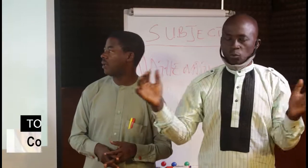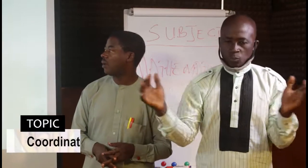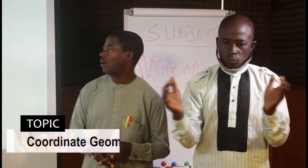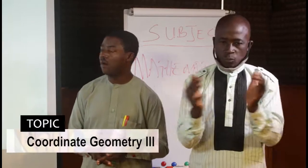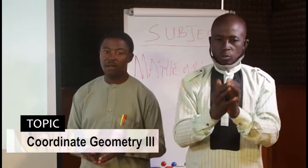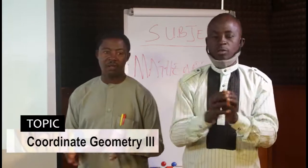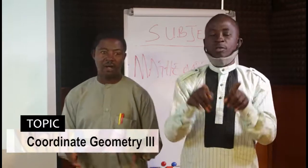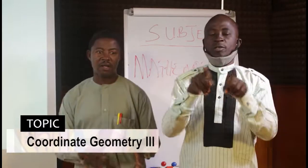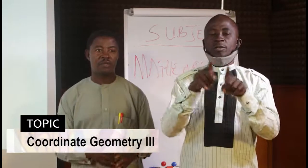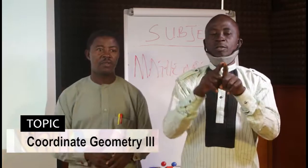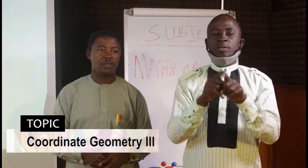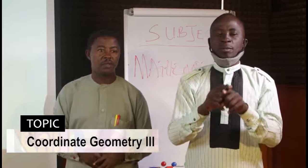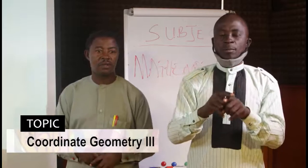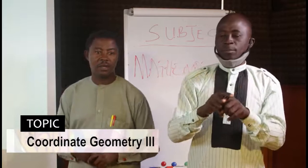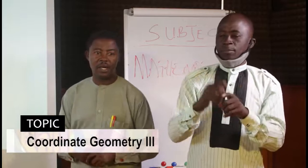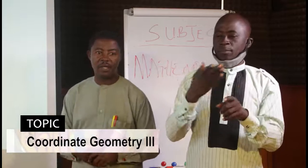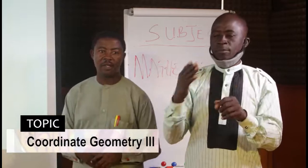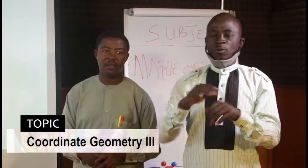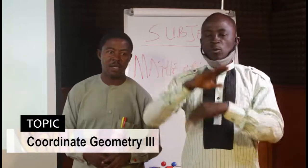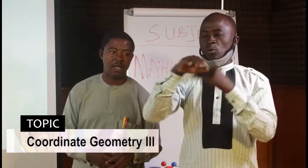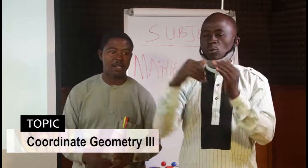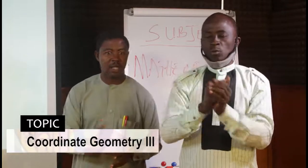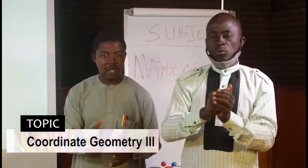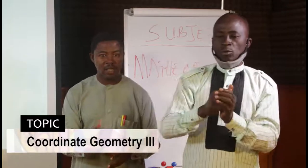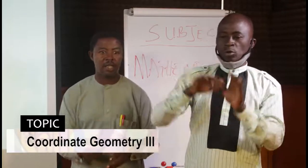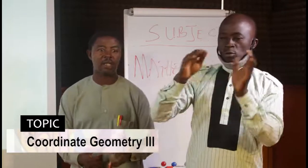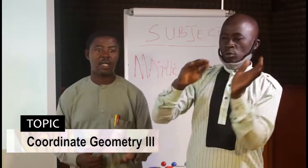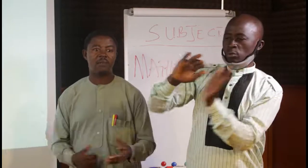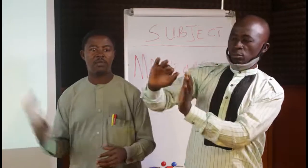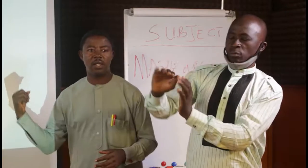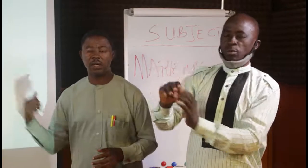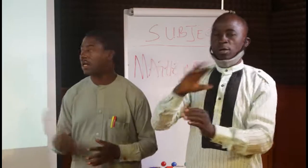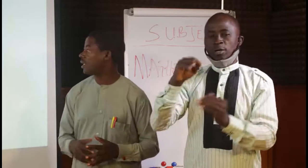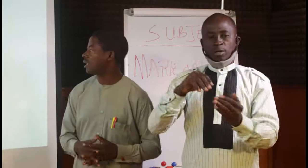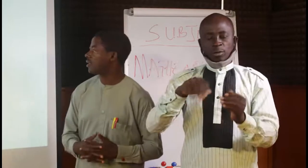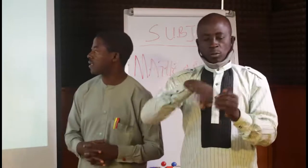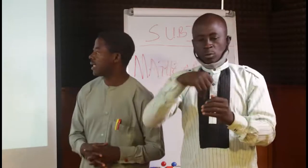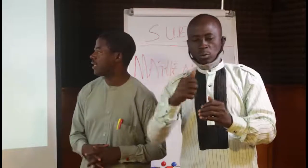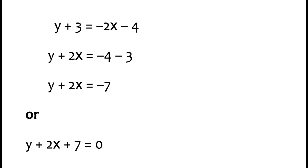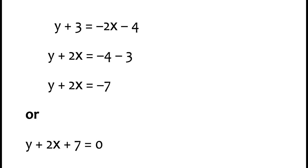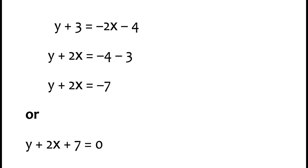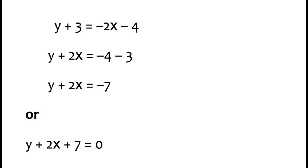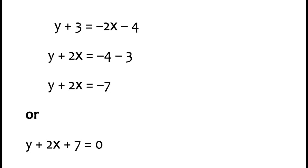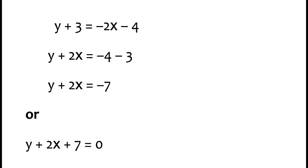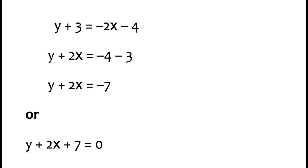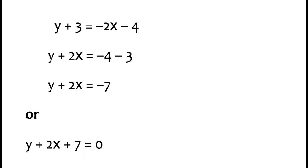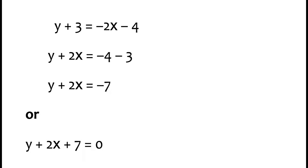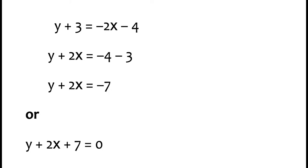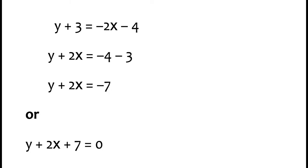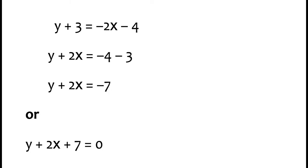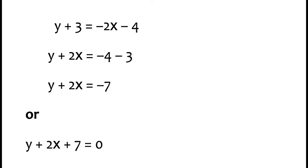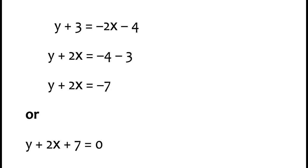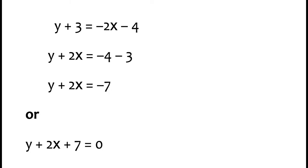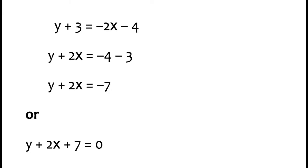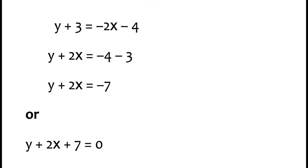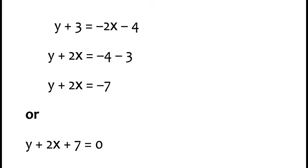terms, all the variables to the right hand side and the constant term to the other side, to the left hand side. So we